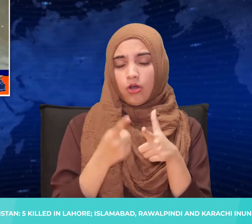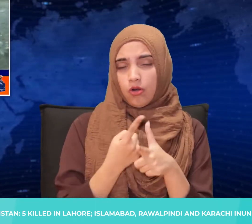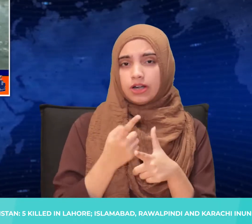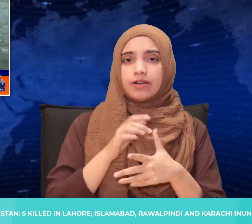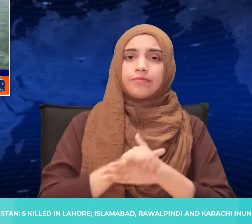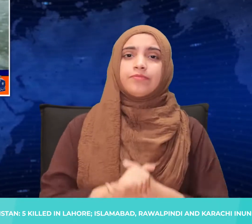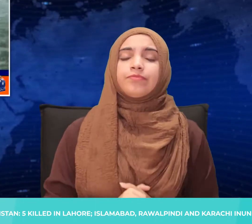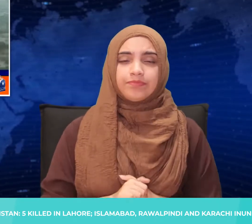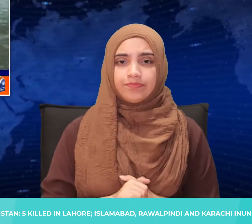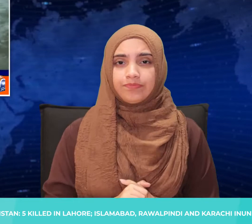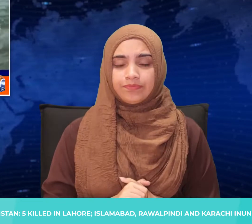city.